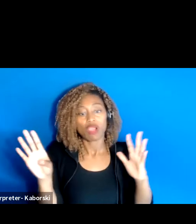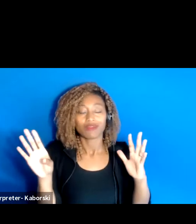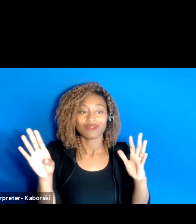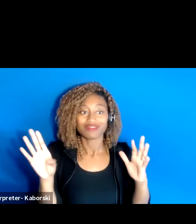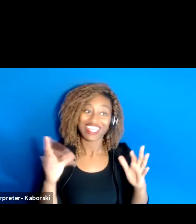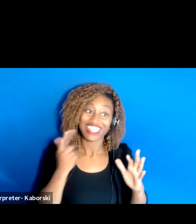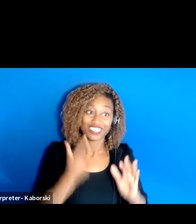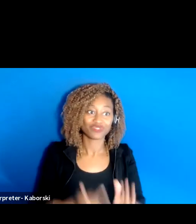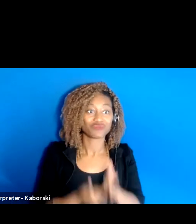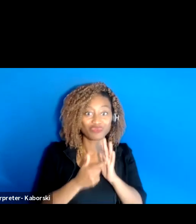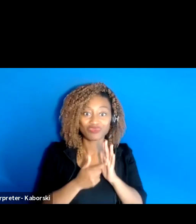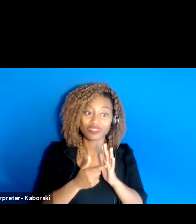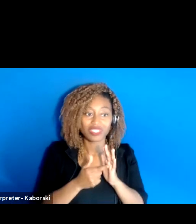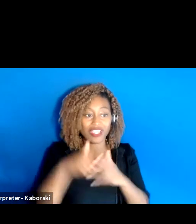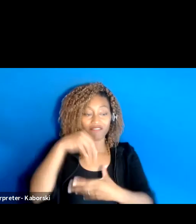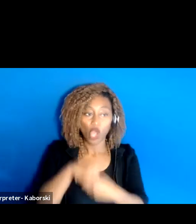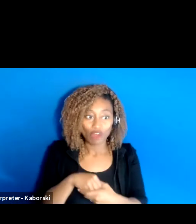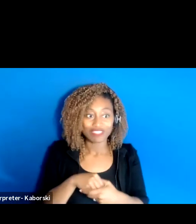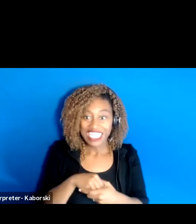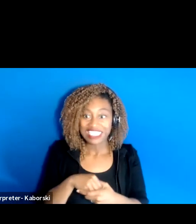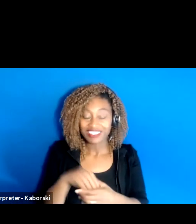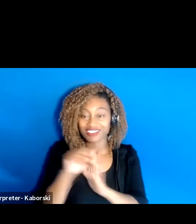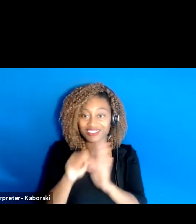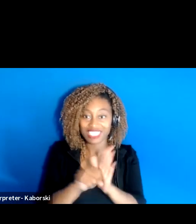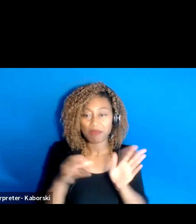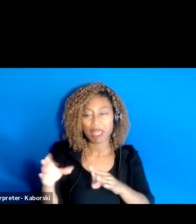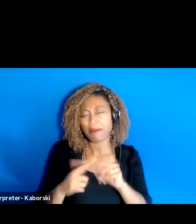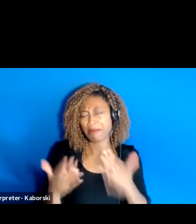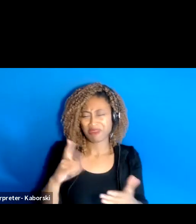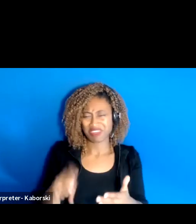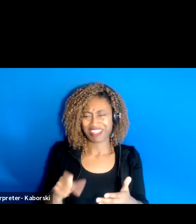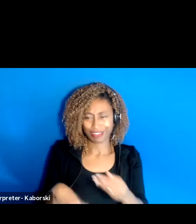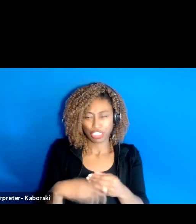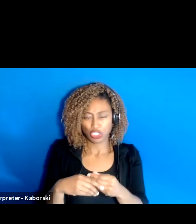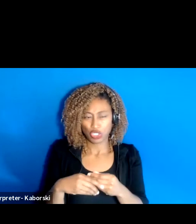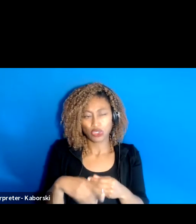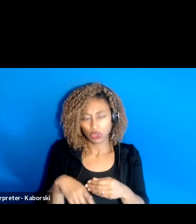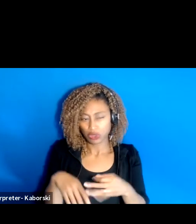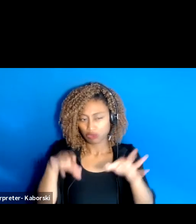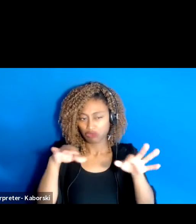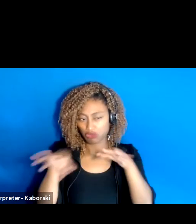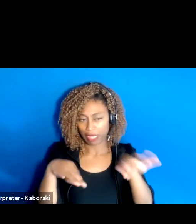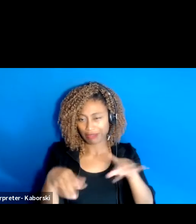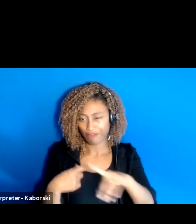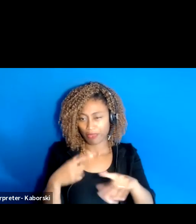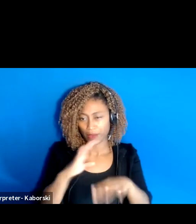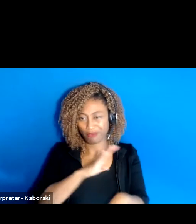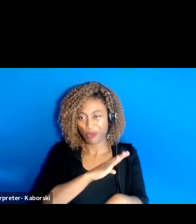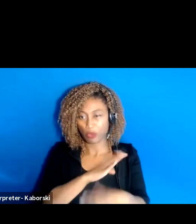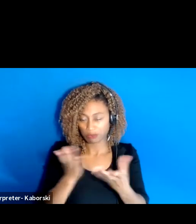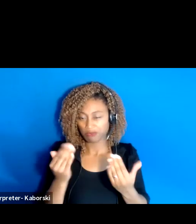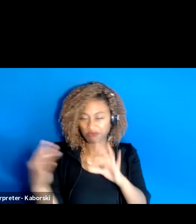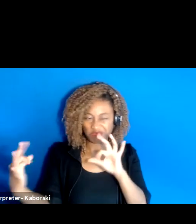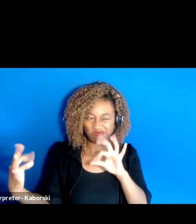plan, but you might need additional direction from the board. So those are some things to consider when